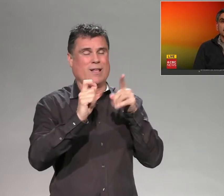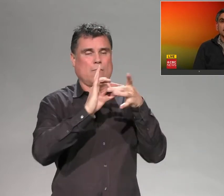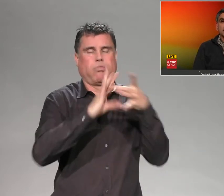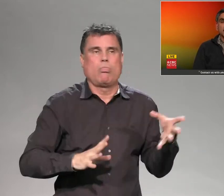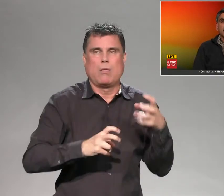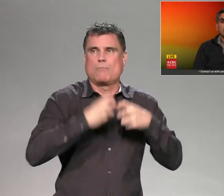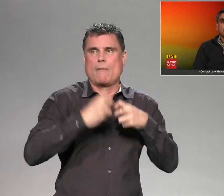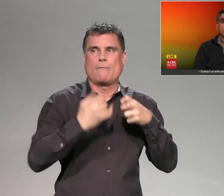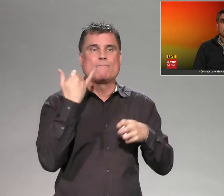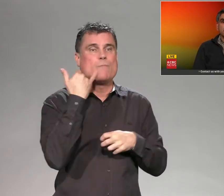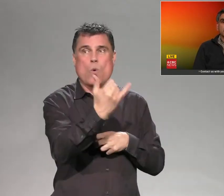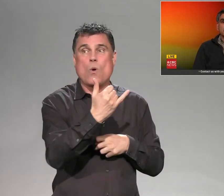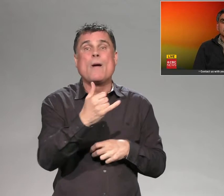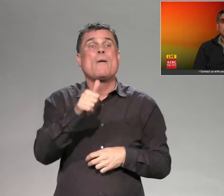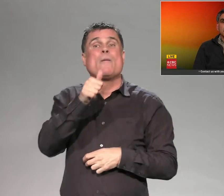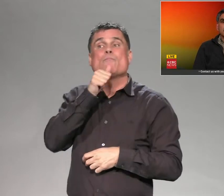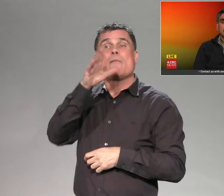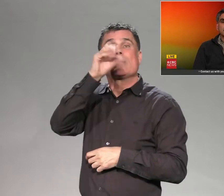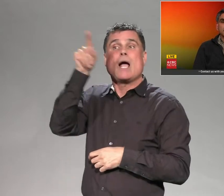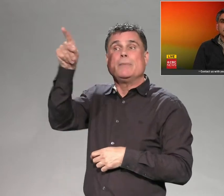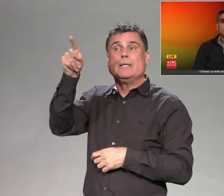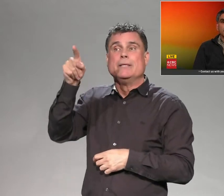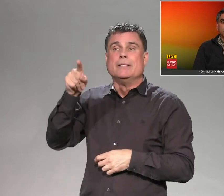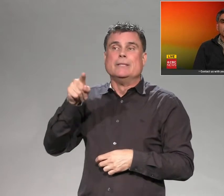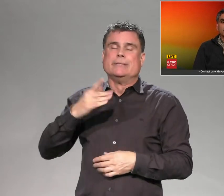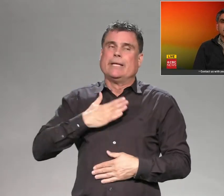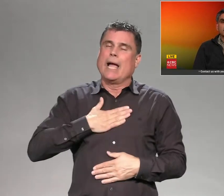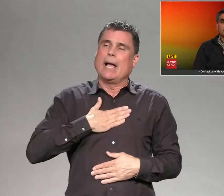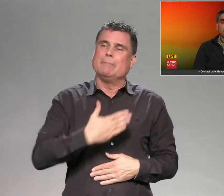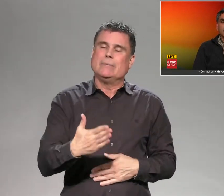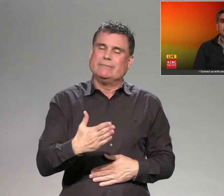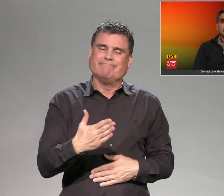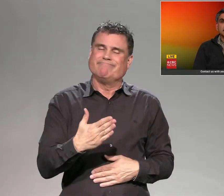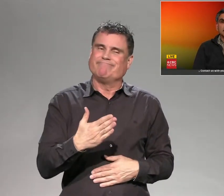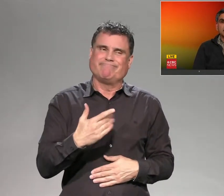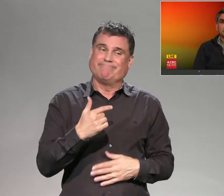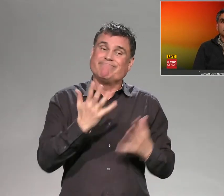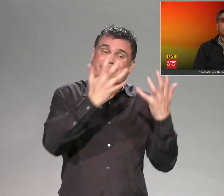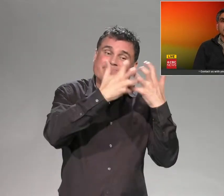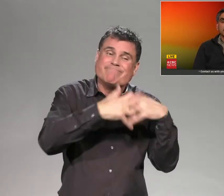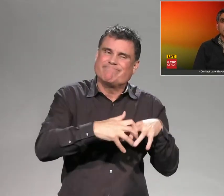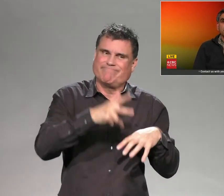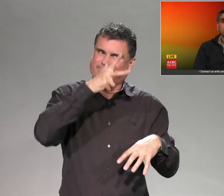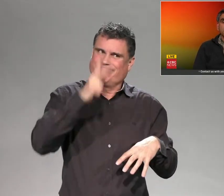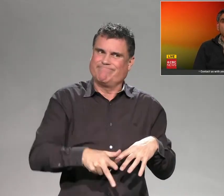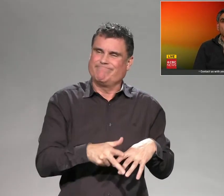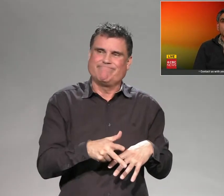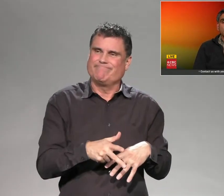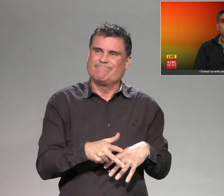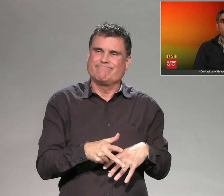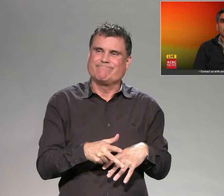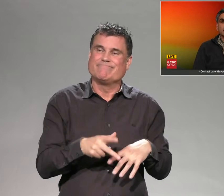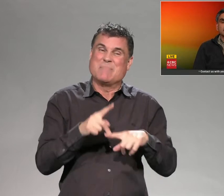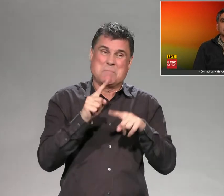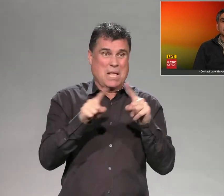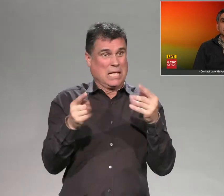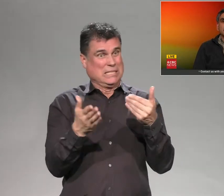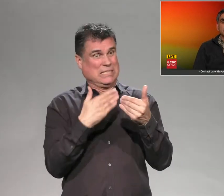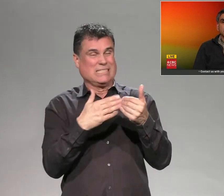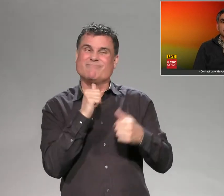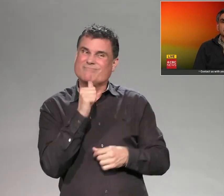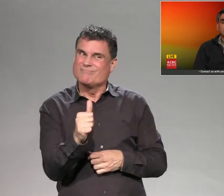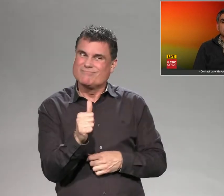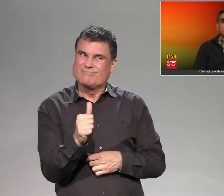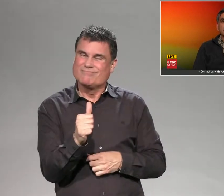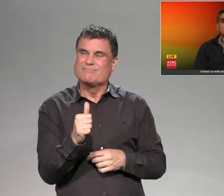better. But I think it's been said before, this is not an easy thing to do. When you open up the phone lines,